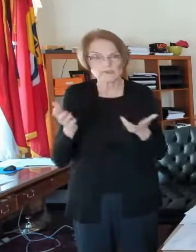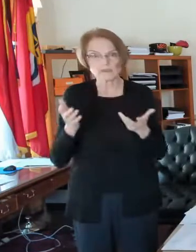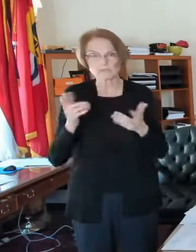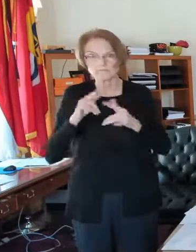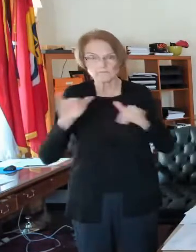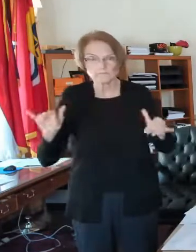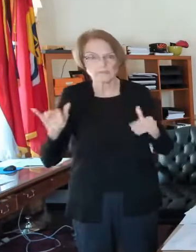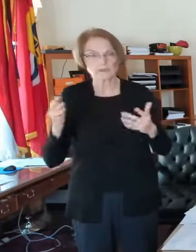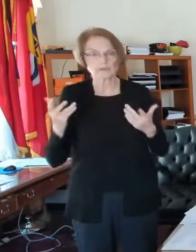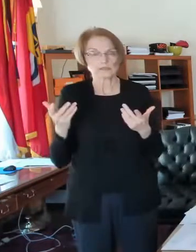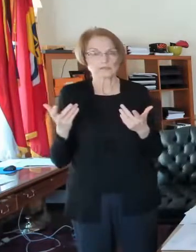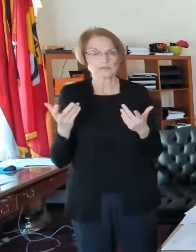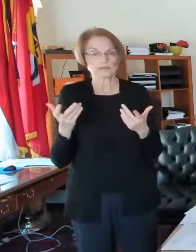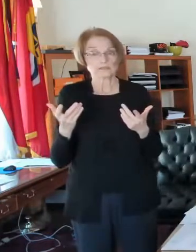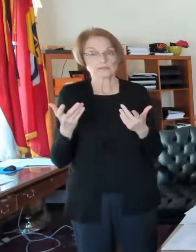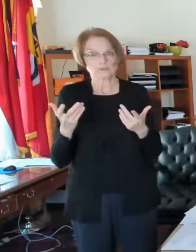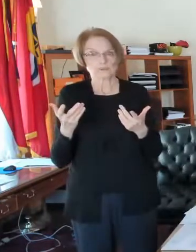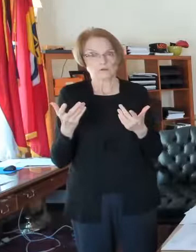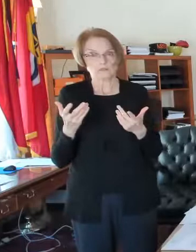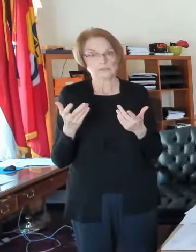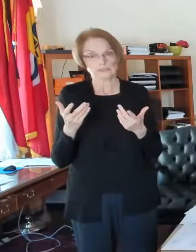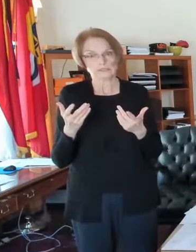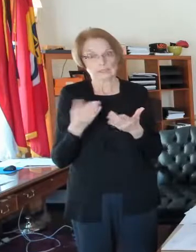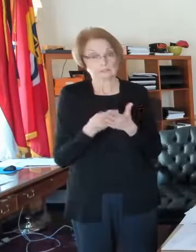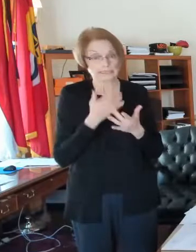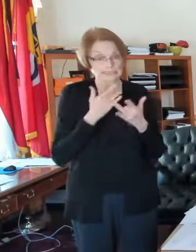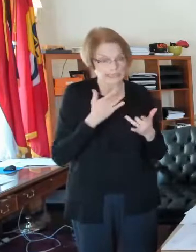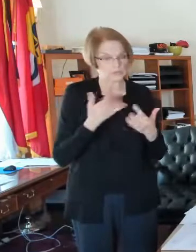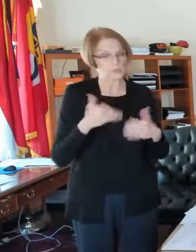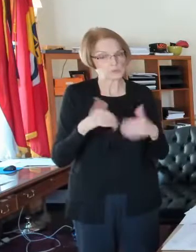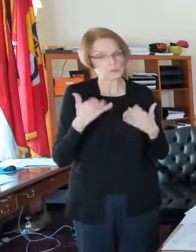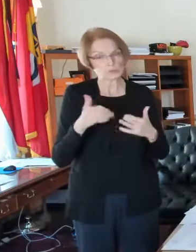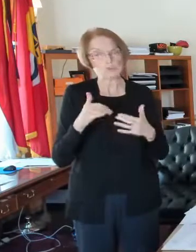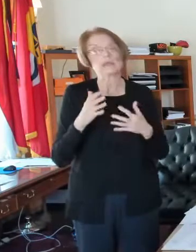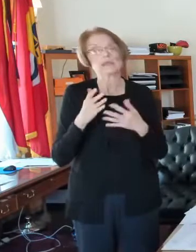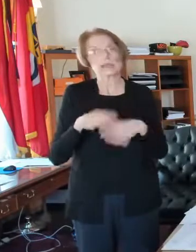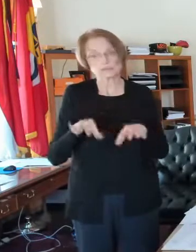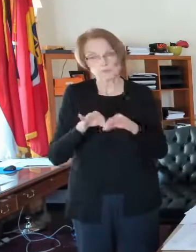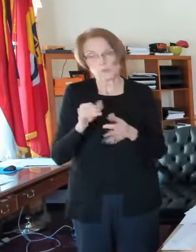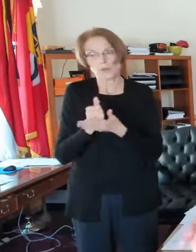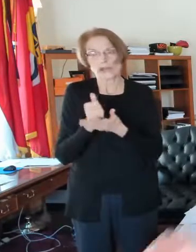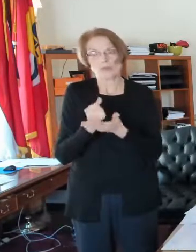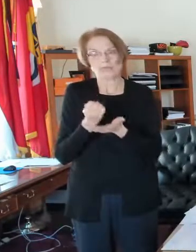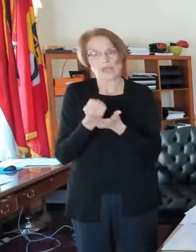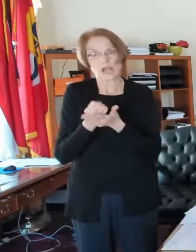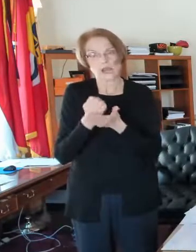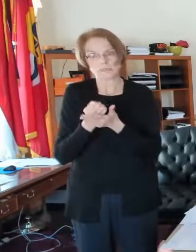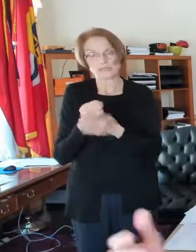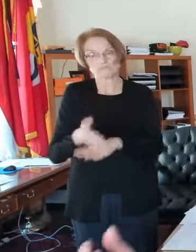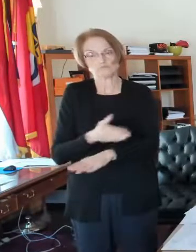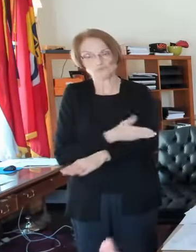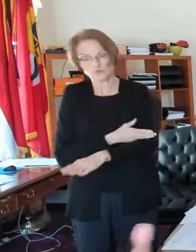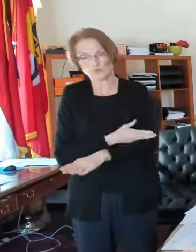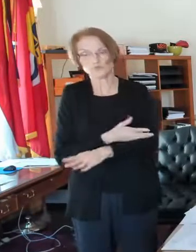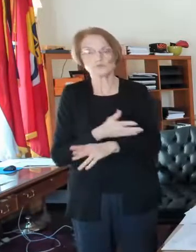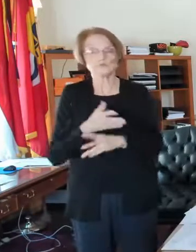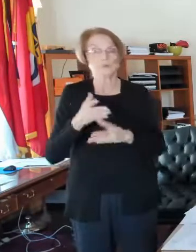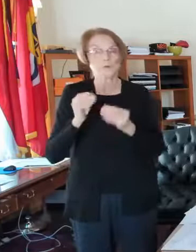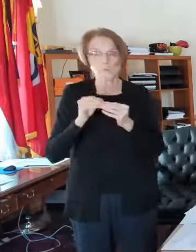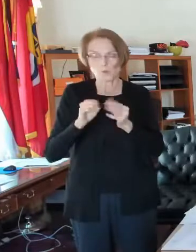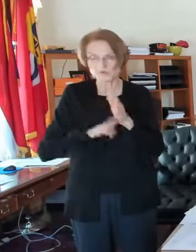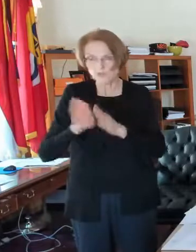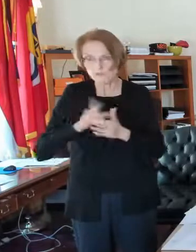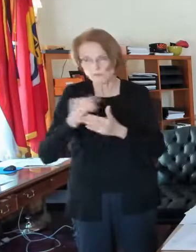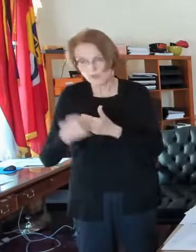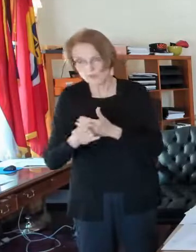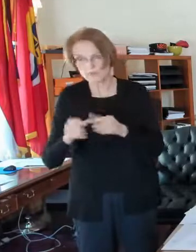of things, it's very important that we help our economy come back out of this with development projects and also with